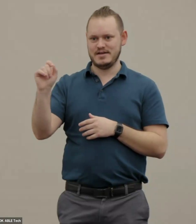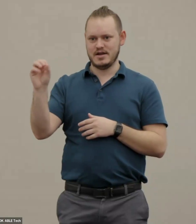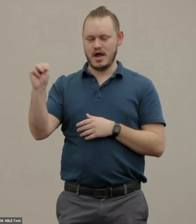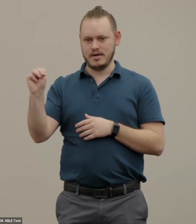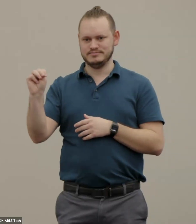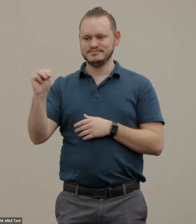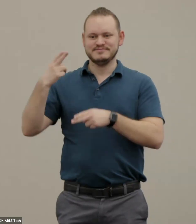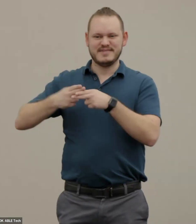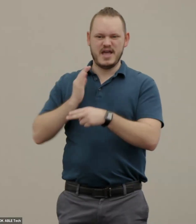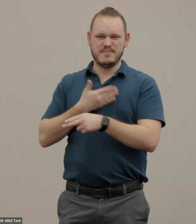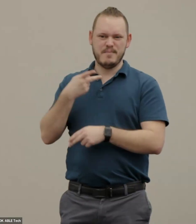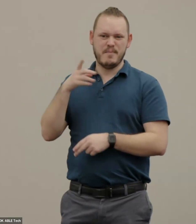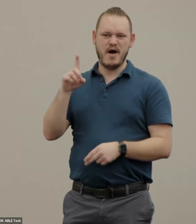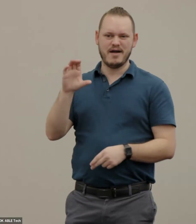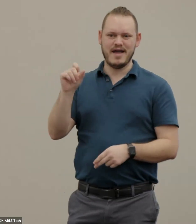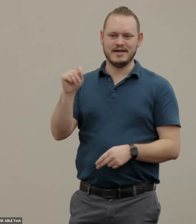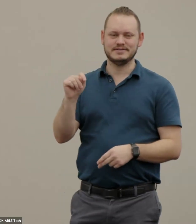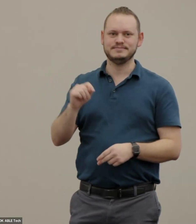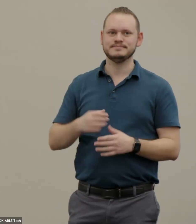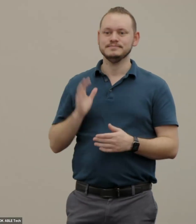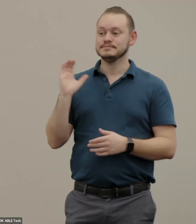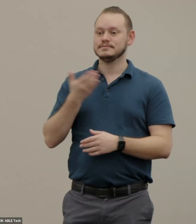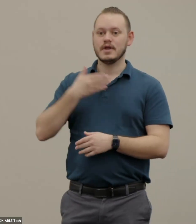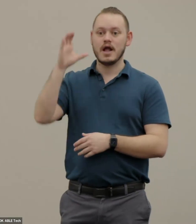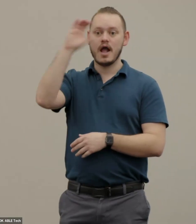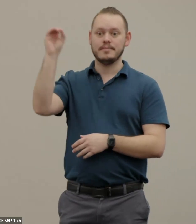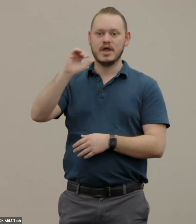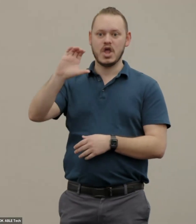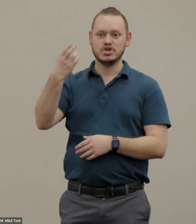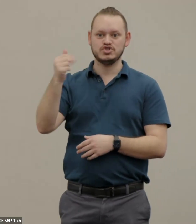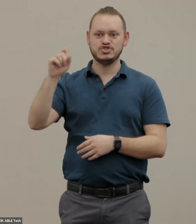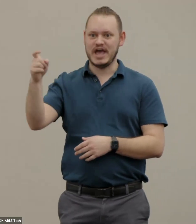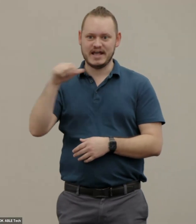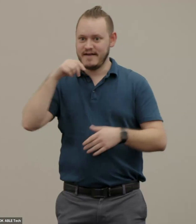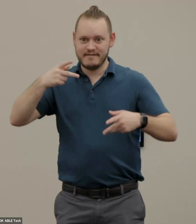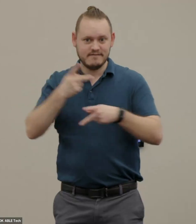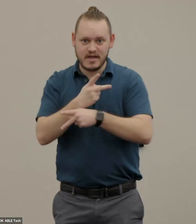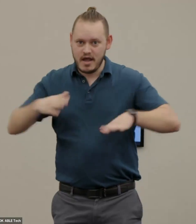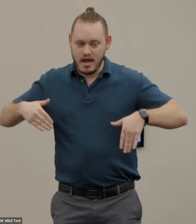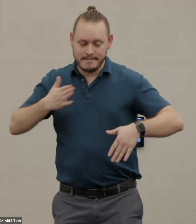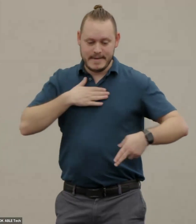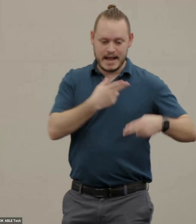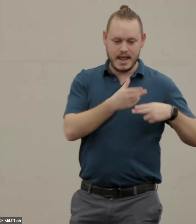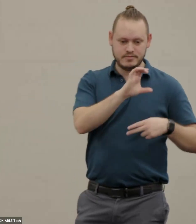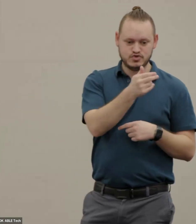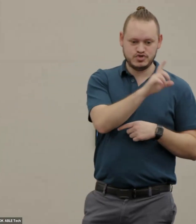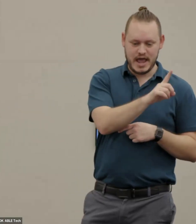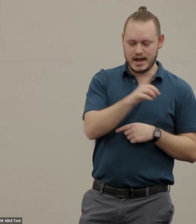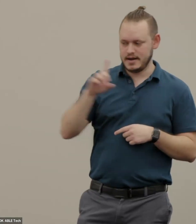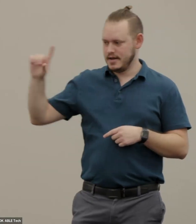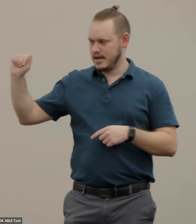ChaxChat is the name of our podcast. And our company, Chax, if you guys haven't figured this out, is a mashup of my name and Dax's